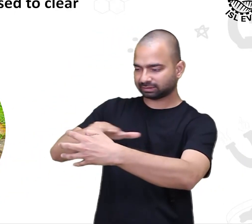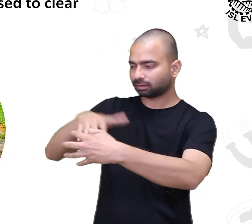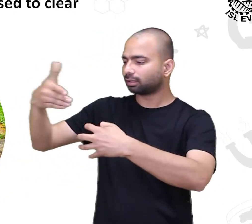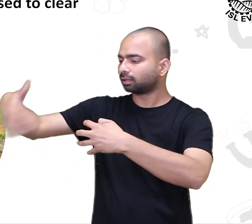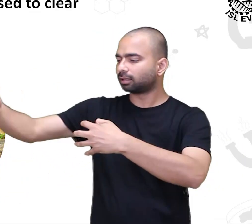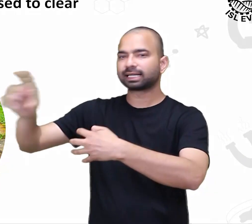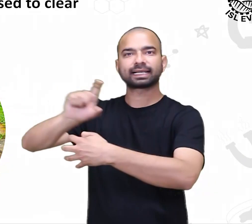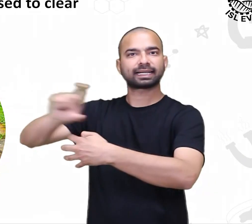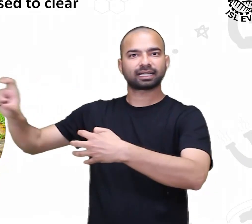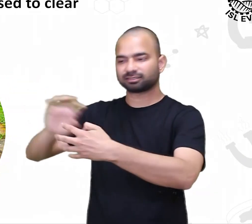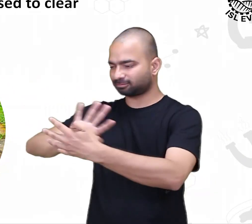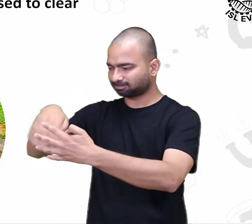debris?